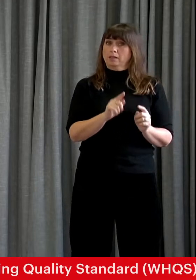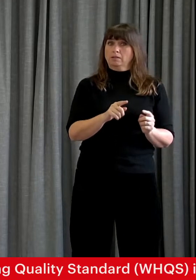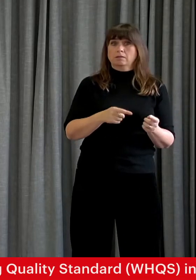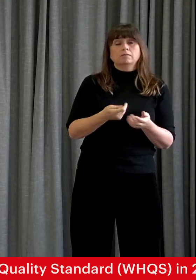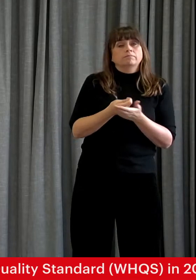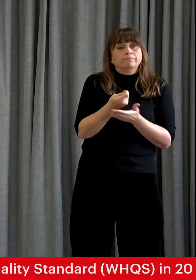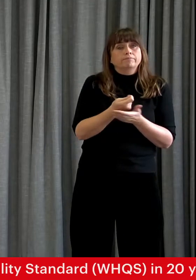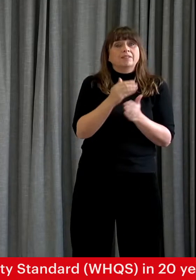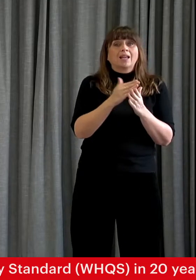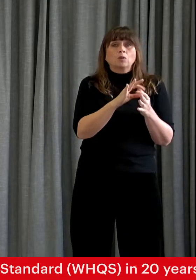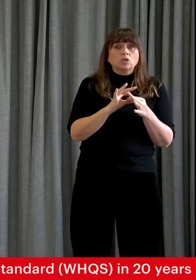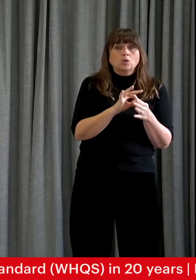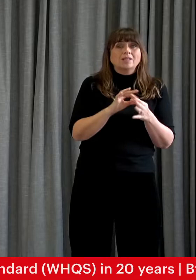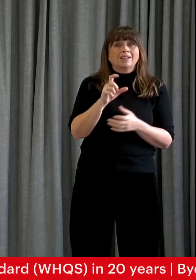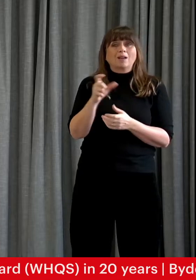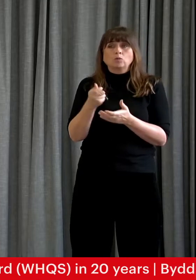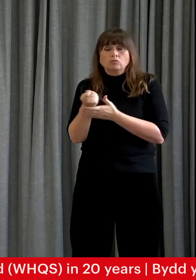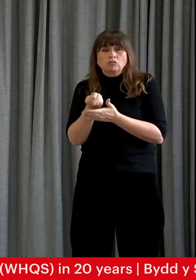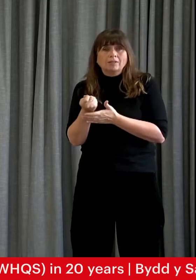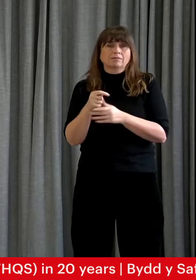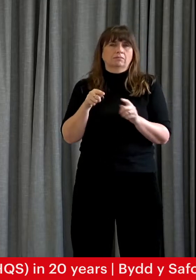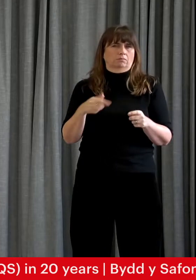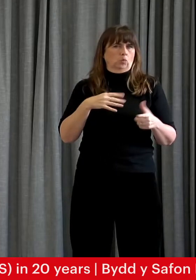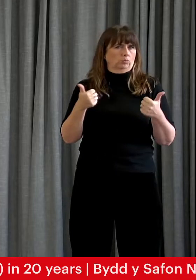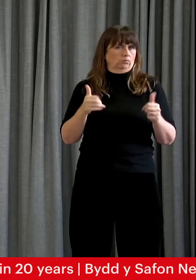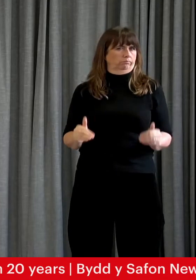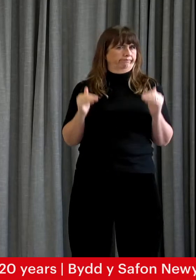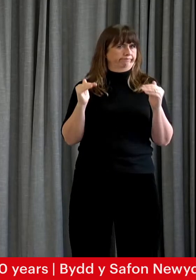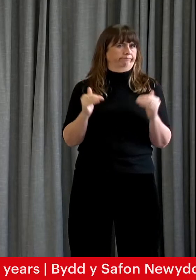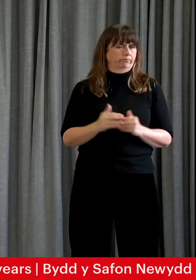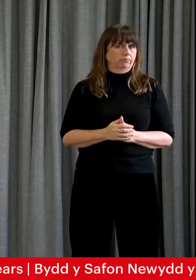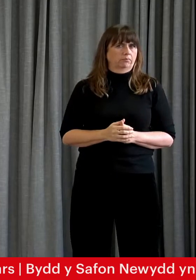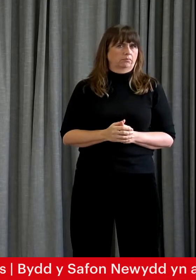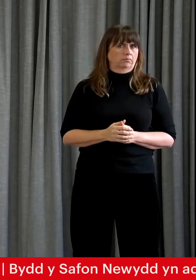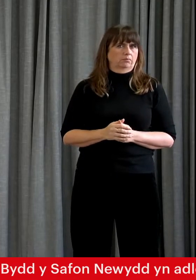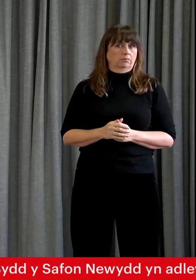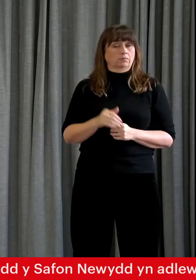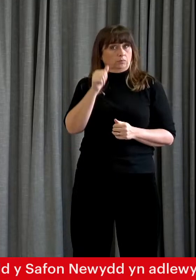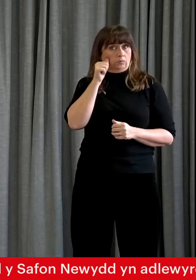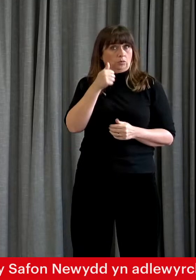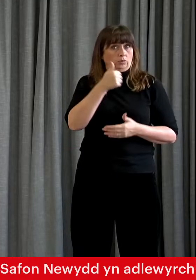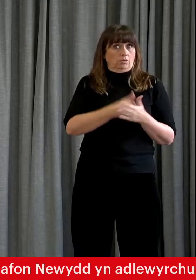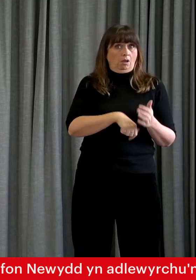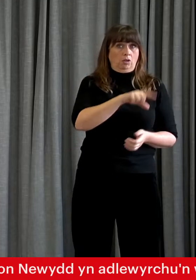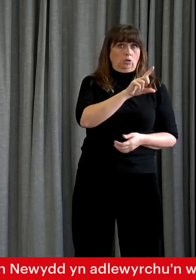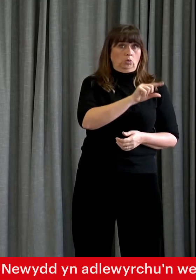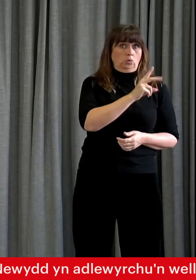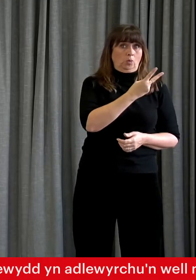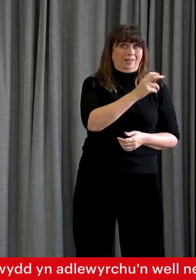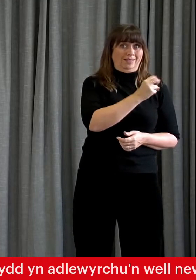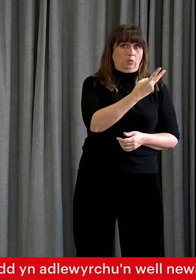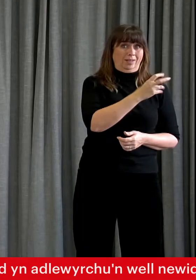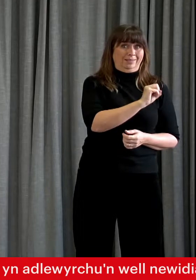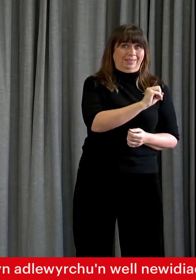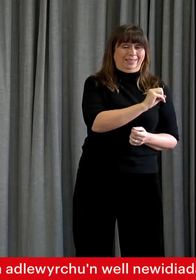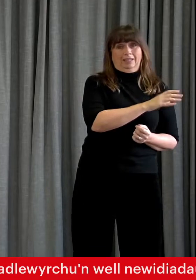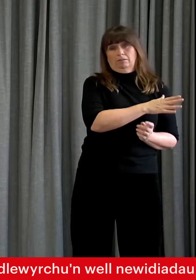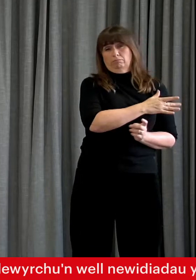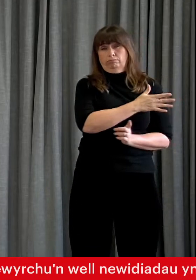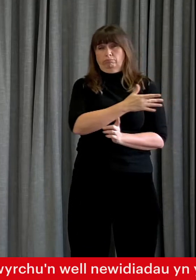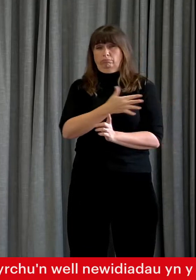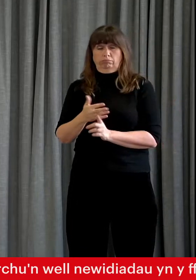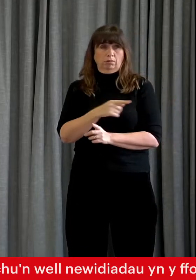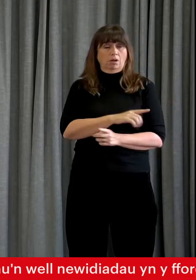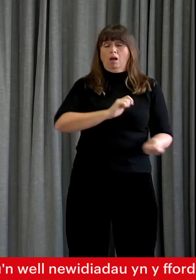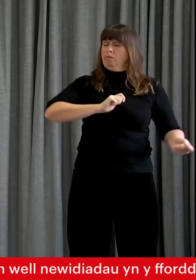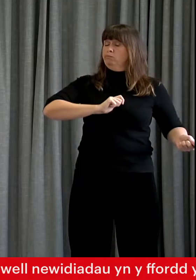those benefits. The 2020s have already brought rapid and unexpected change. The coronavirus pandemic